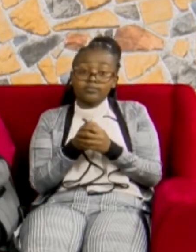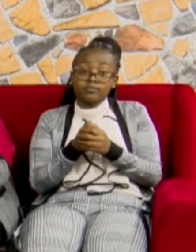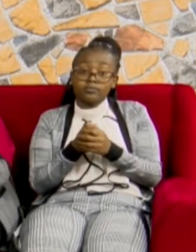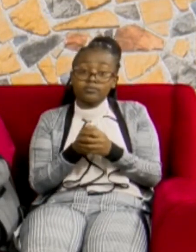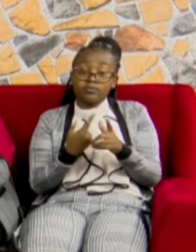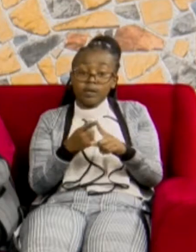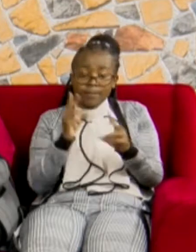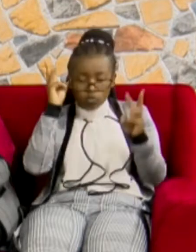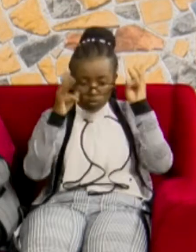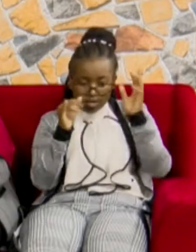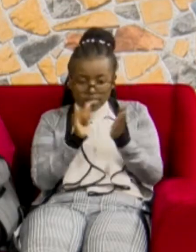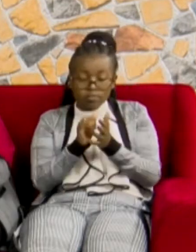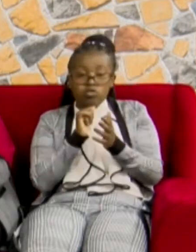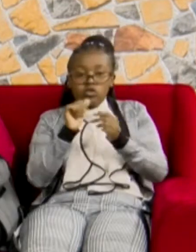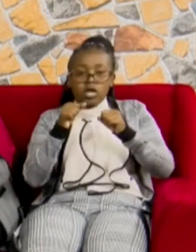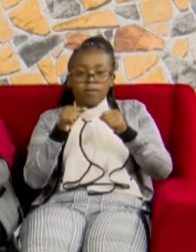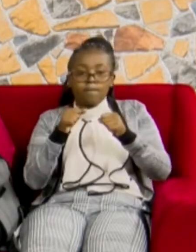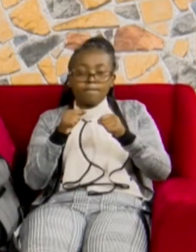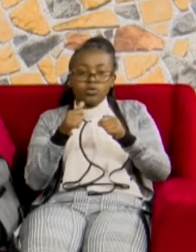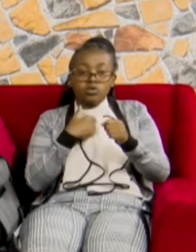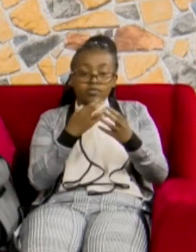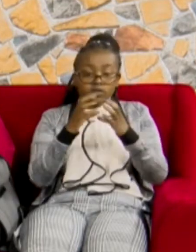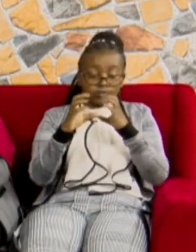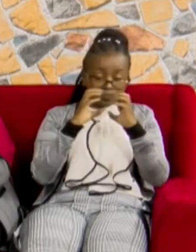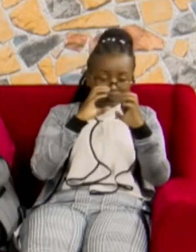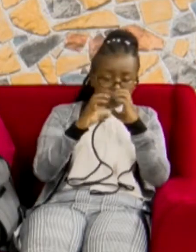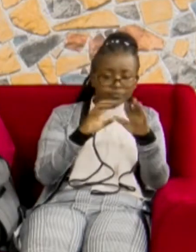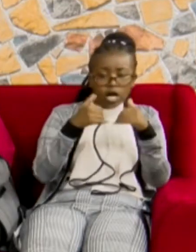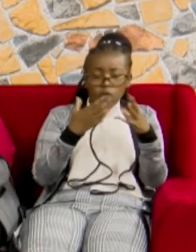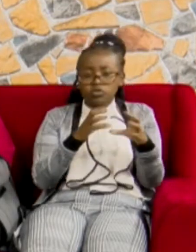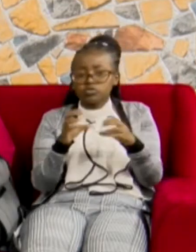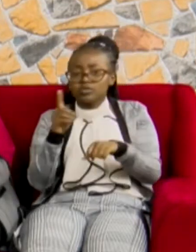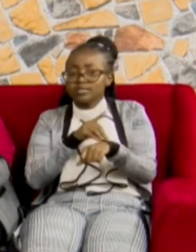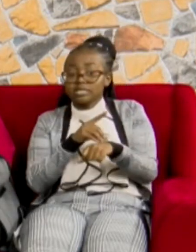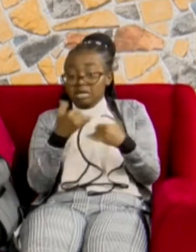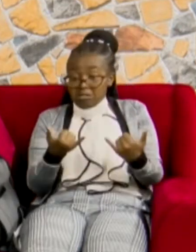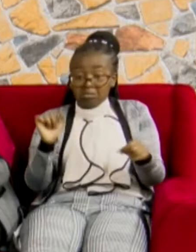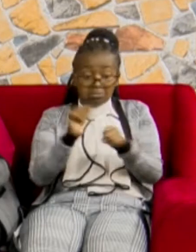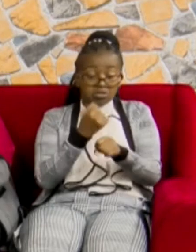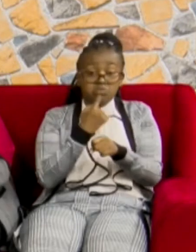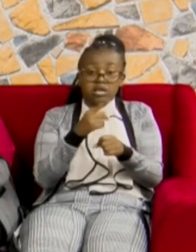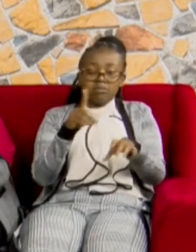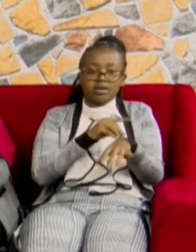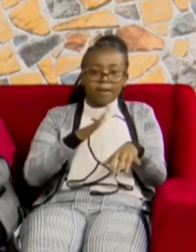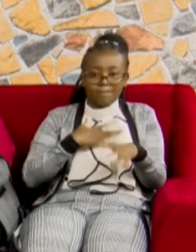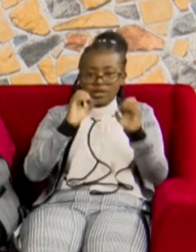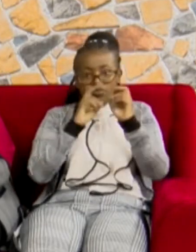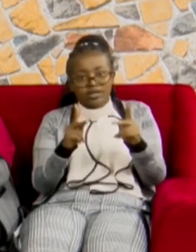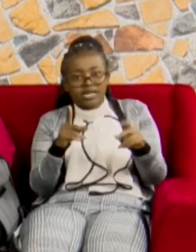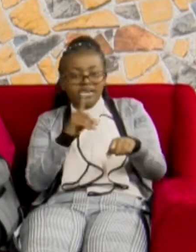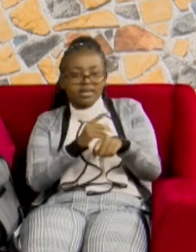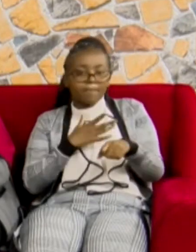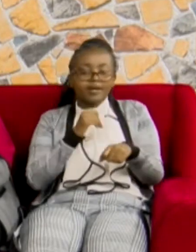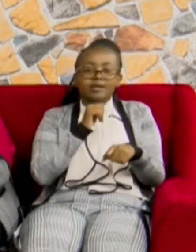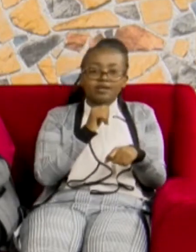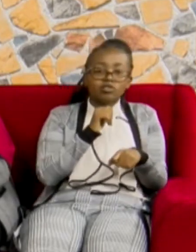but I worry that I will not be able to have that conversation of like, how was your day? Because even now he can't tell me my day was okay, my day was not